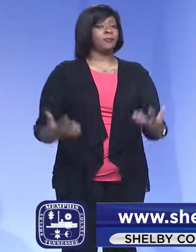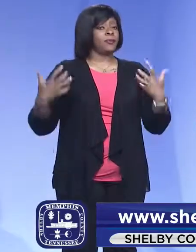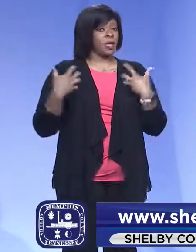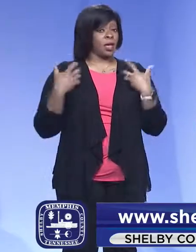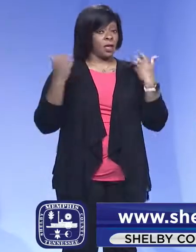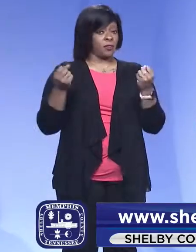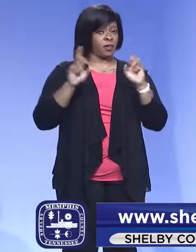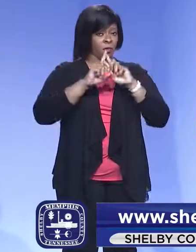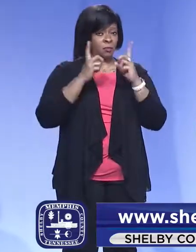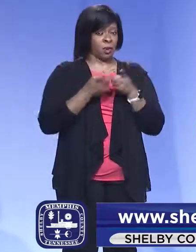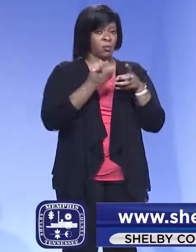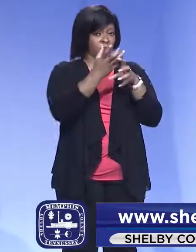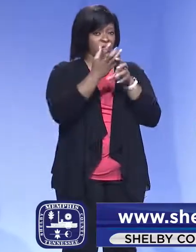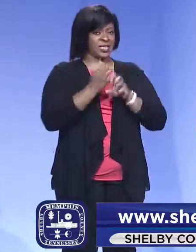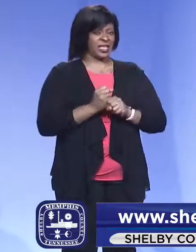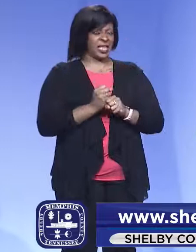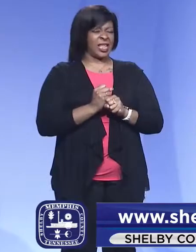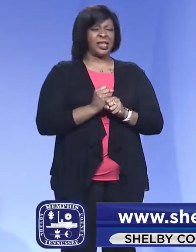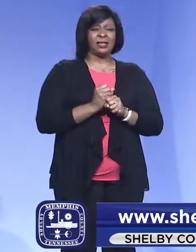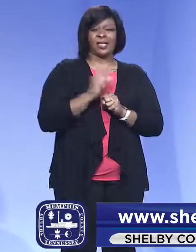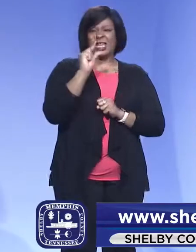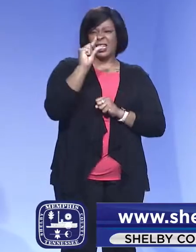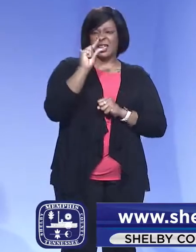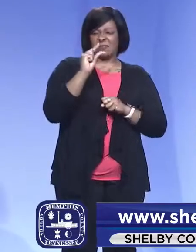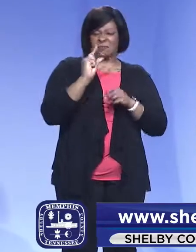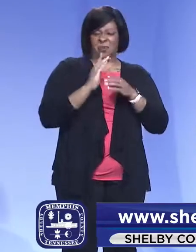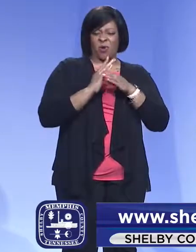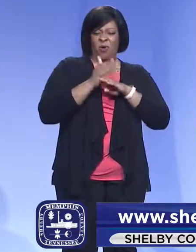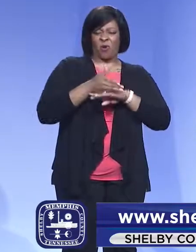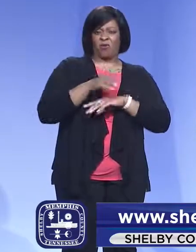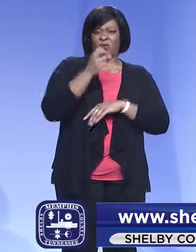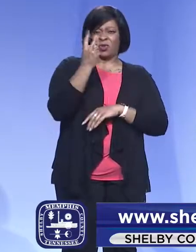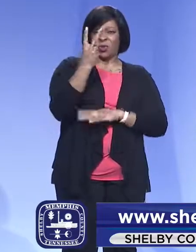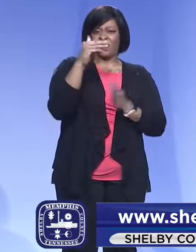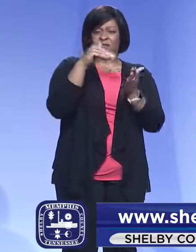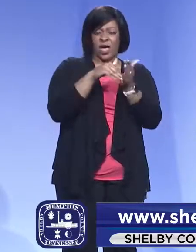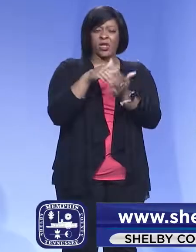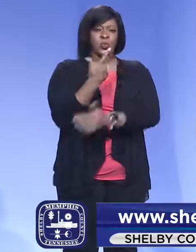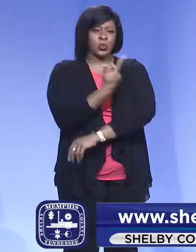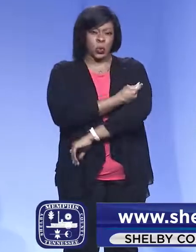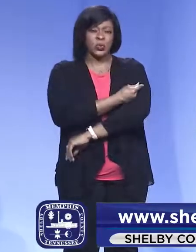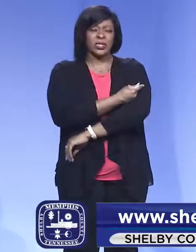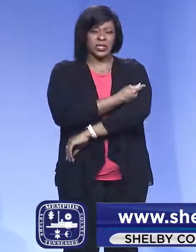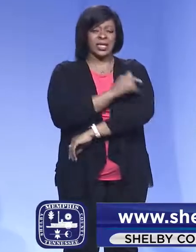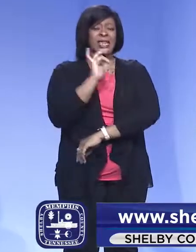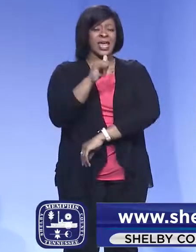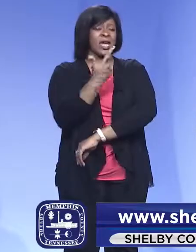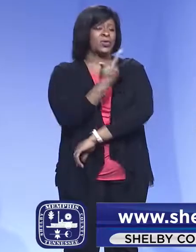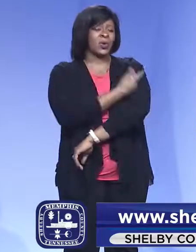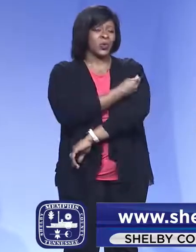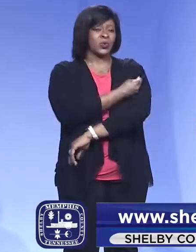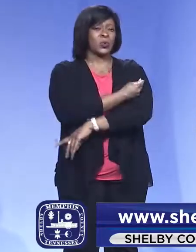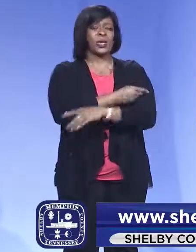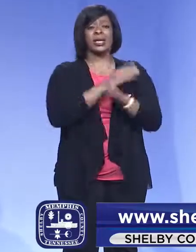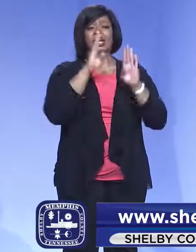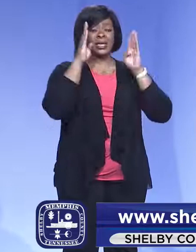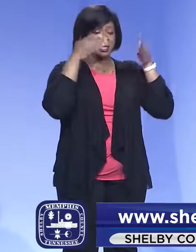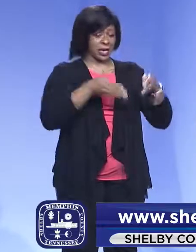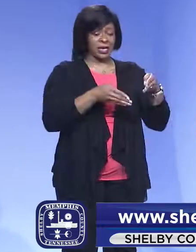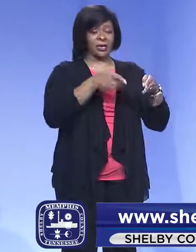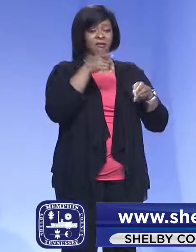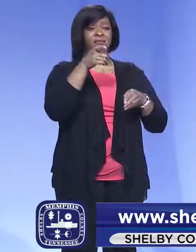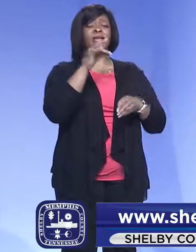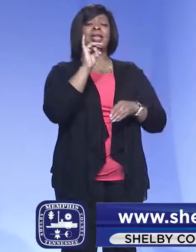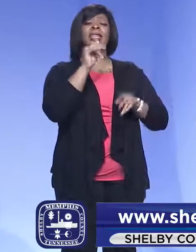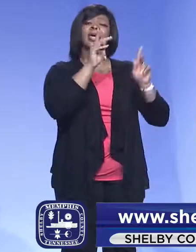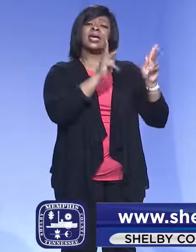department received a little bit over 12,000 doses. Those doses were dedicated to